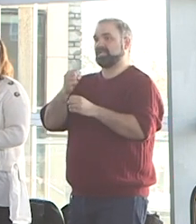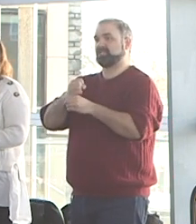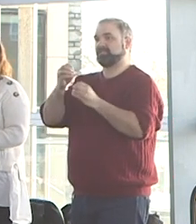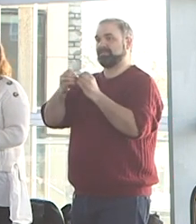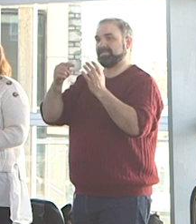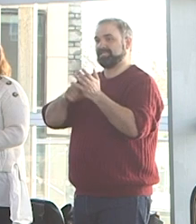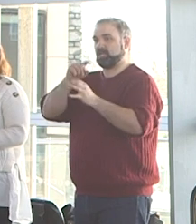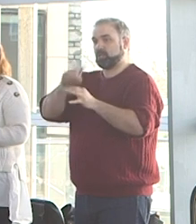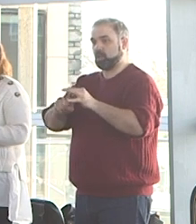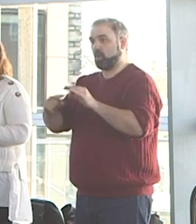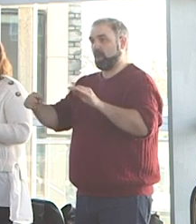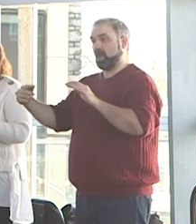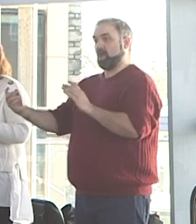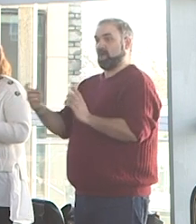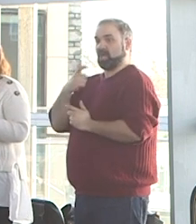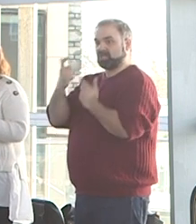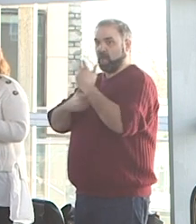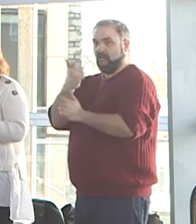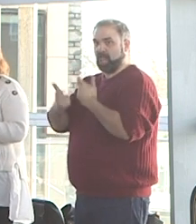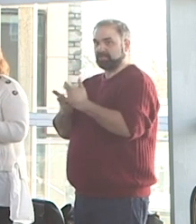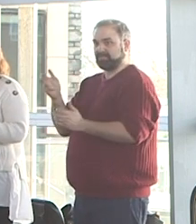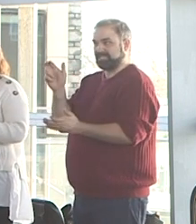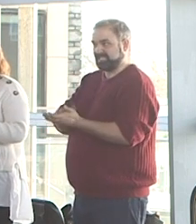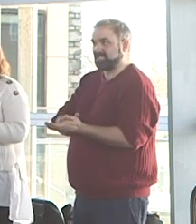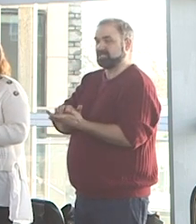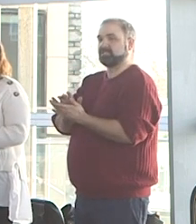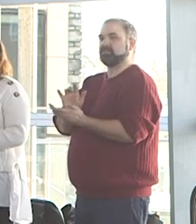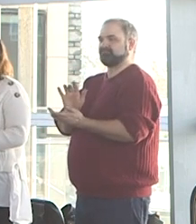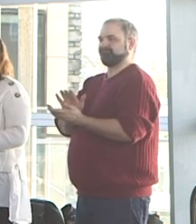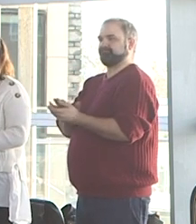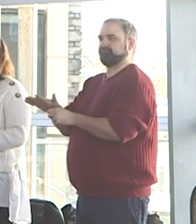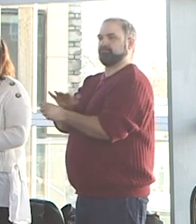LGBTQ asylum seekers fall under a particular social group.